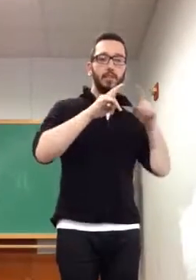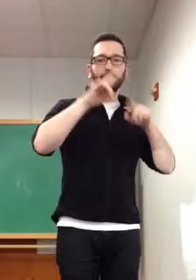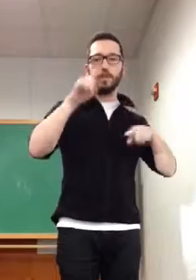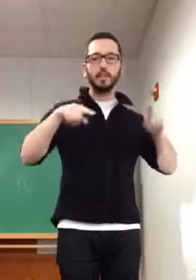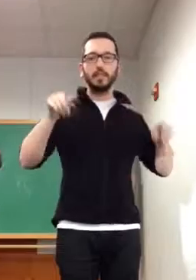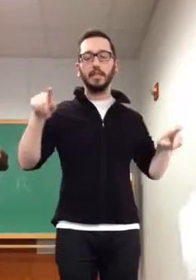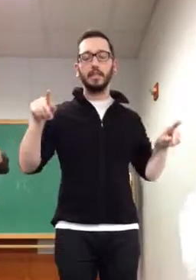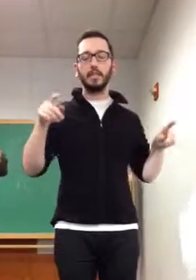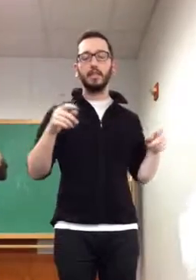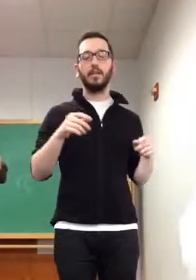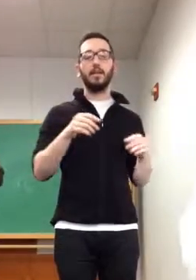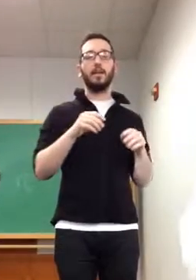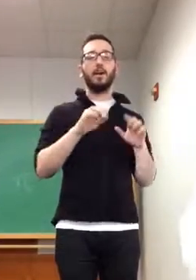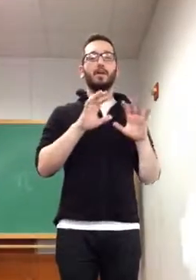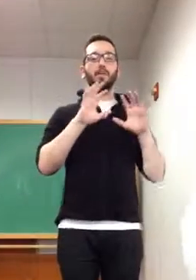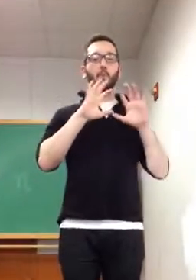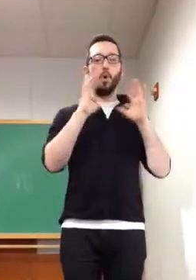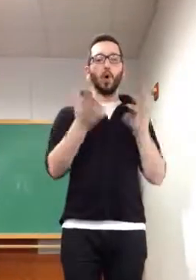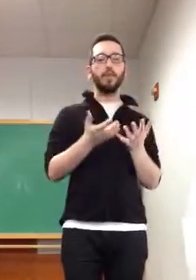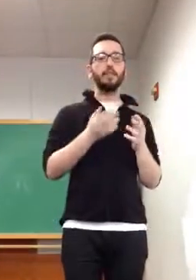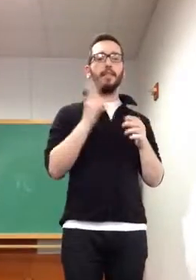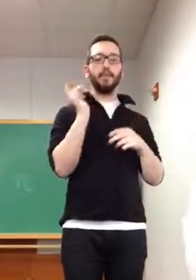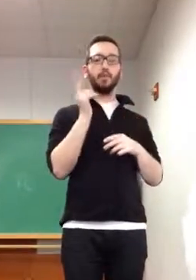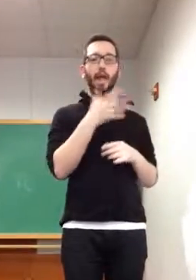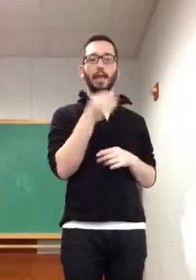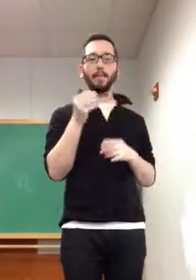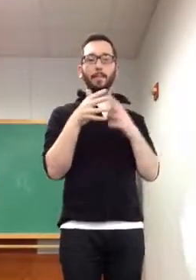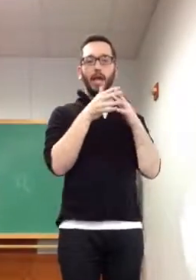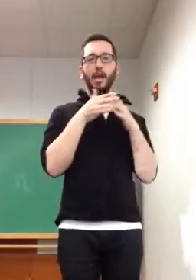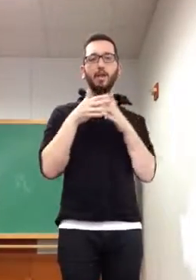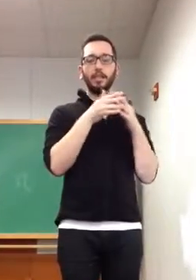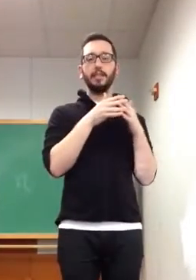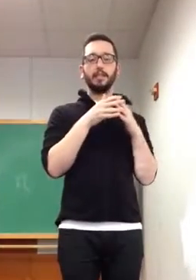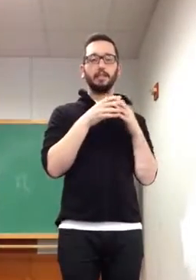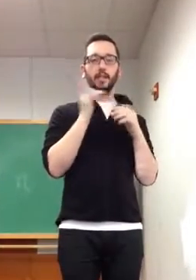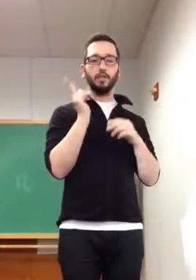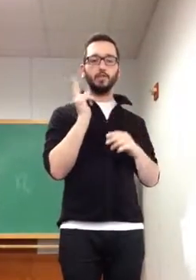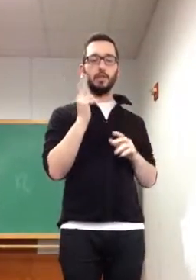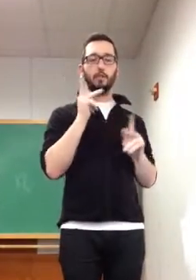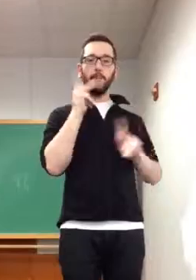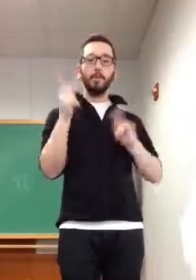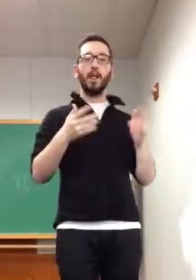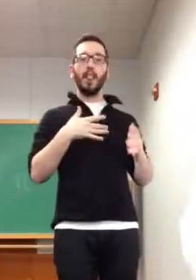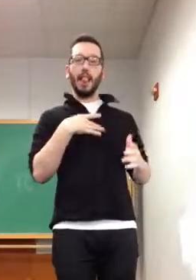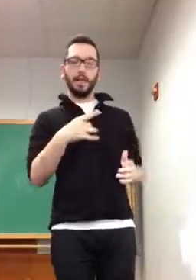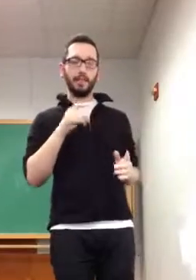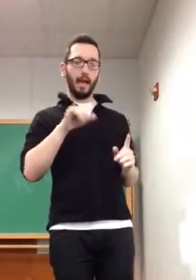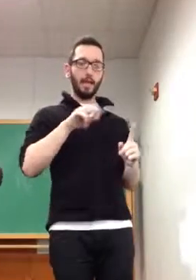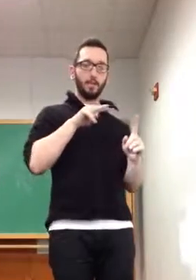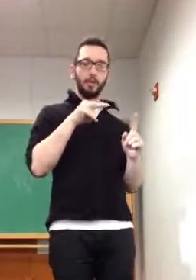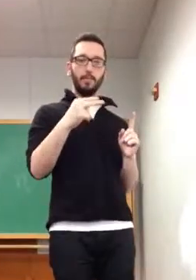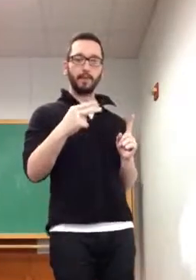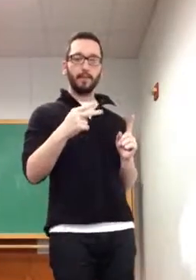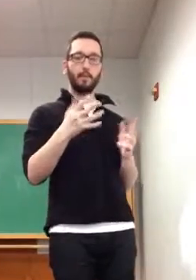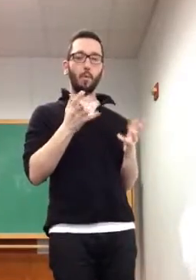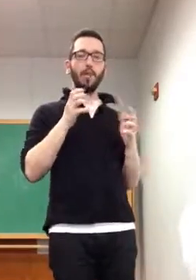narrative of American history became the standard in the American school systems. To a lesser degree in other parts of the